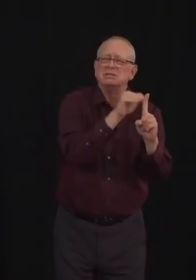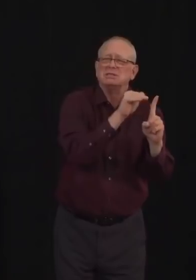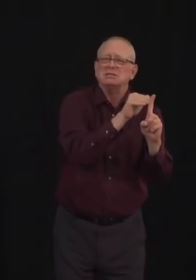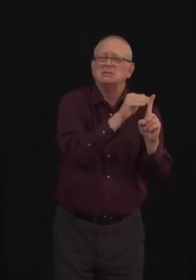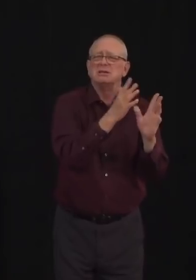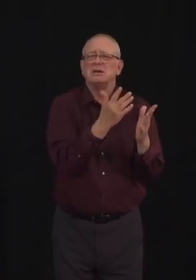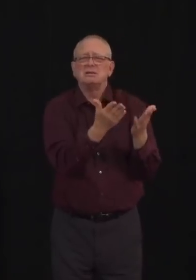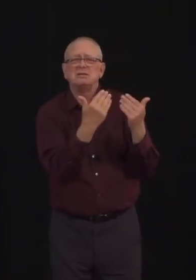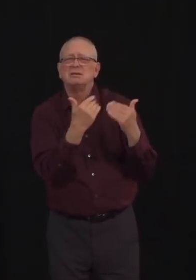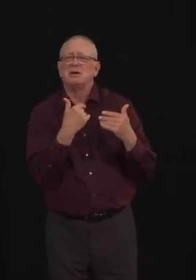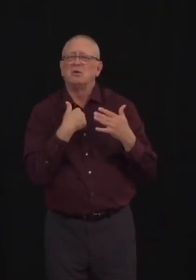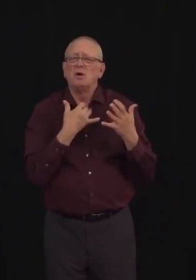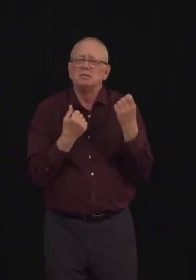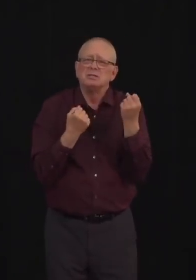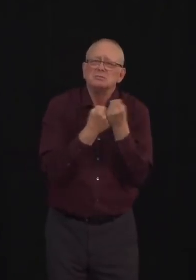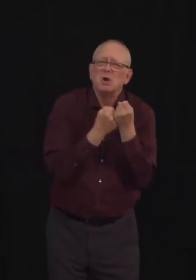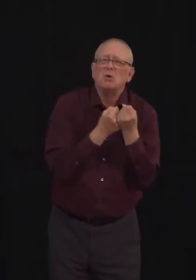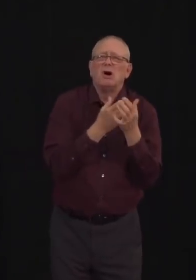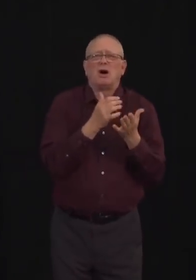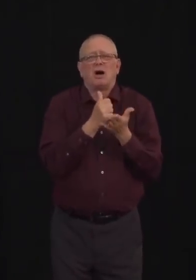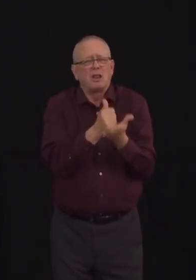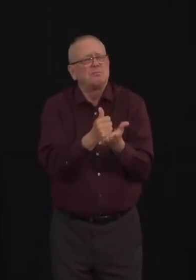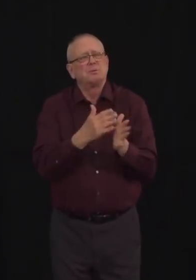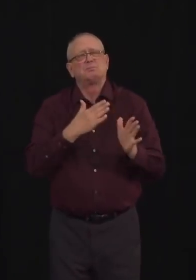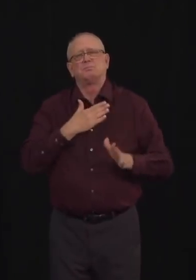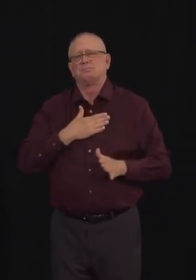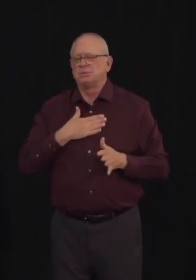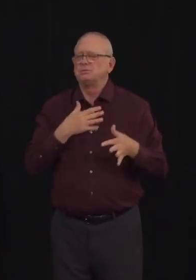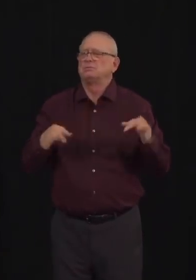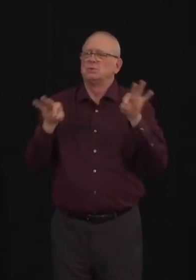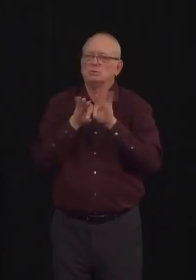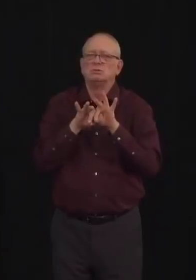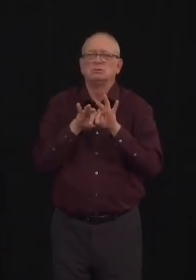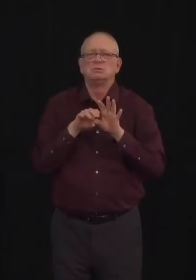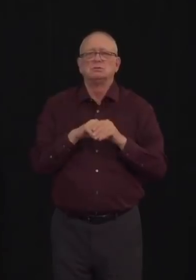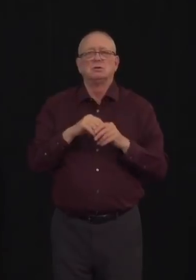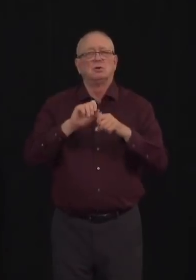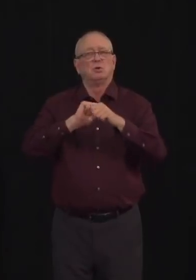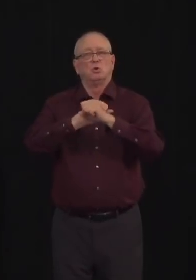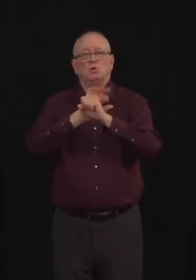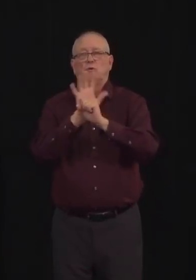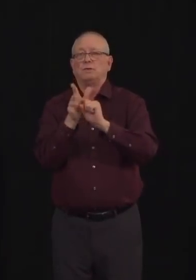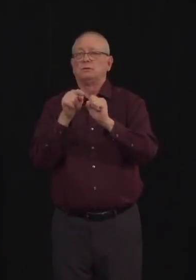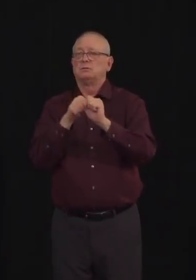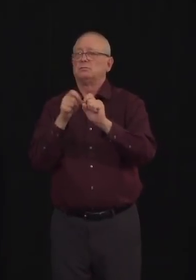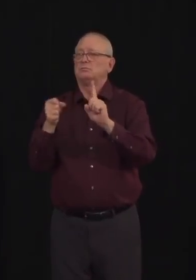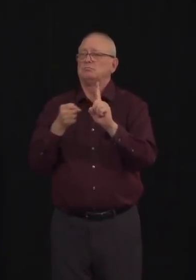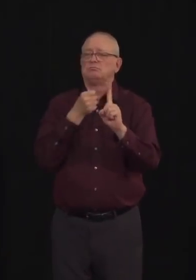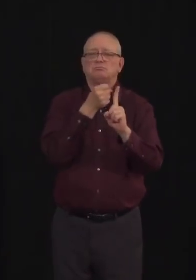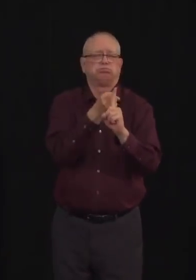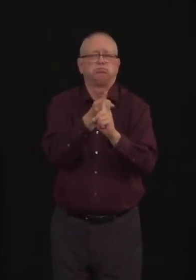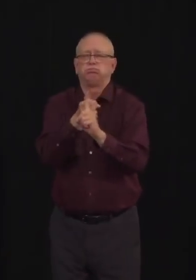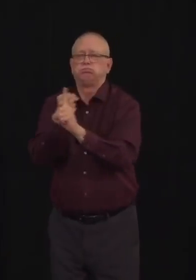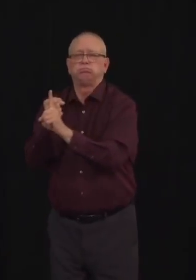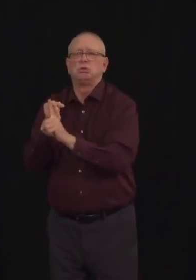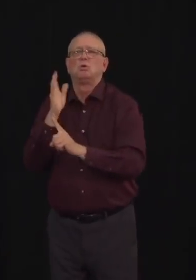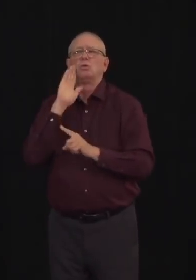The fallout from this pandemic will be felt for some time. Looking after our own and each other's mental health